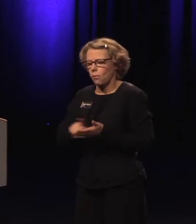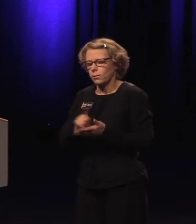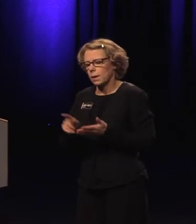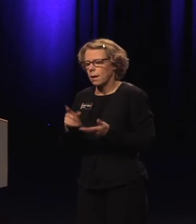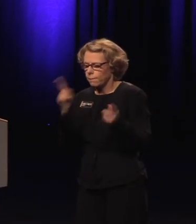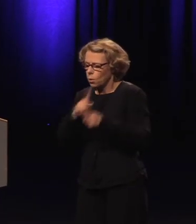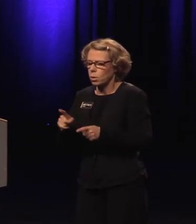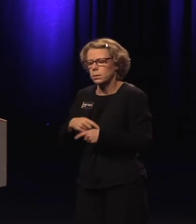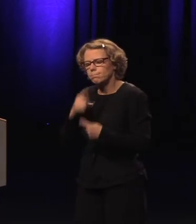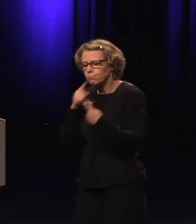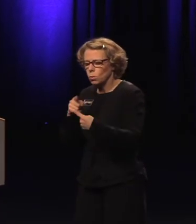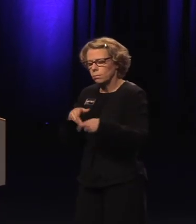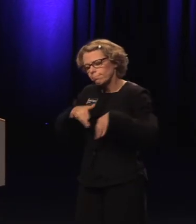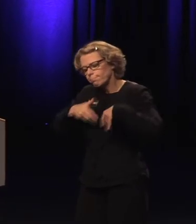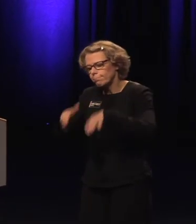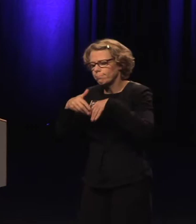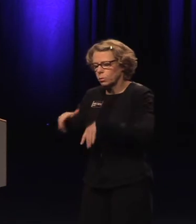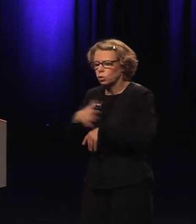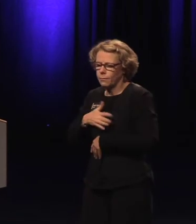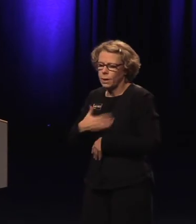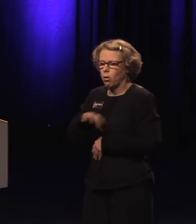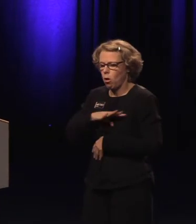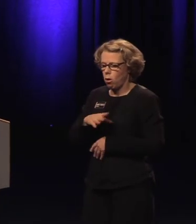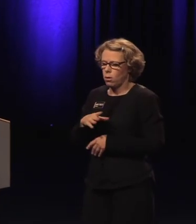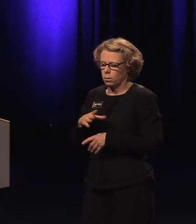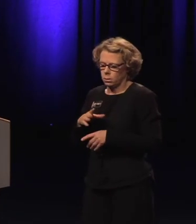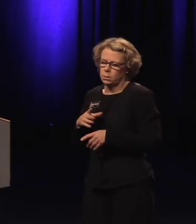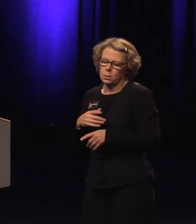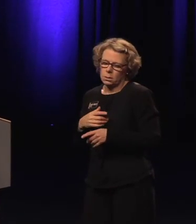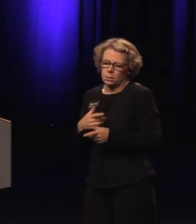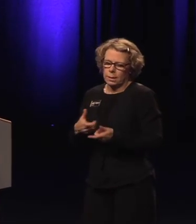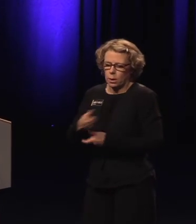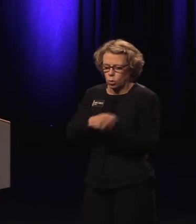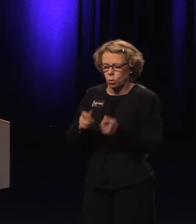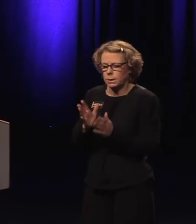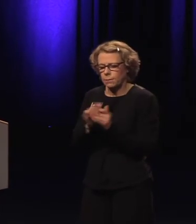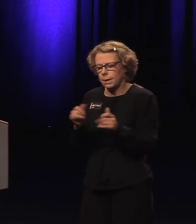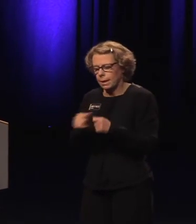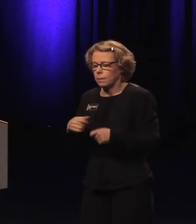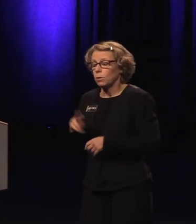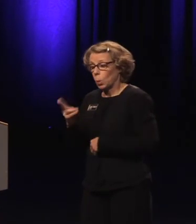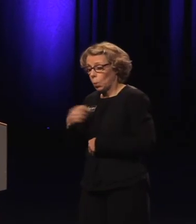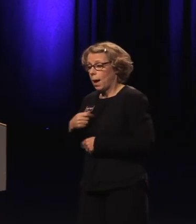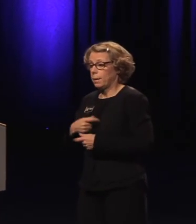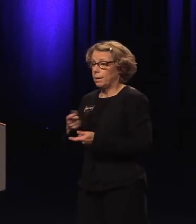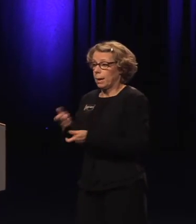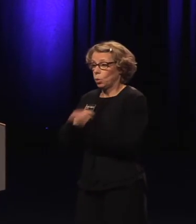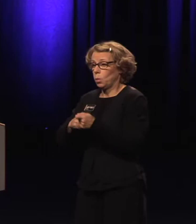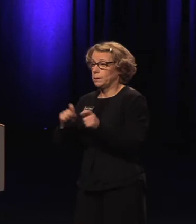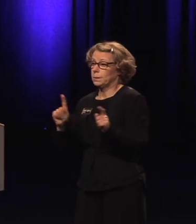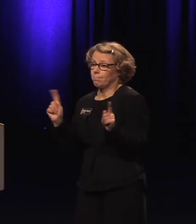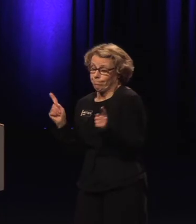in the aftermath of the financial crisis that hit the poor and vulnerable communities